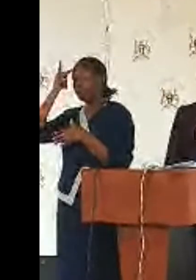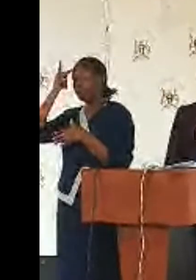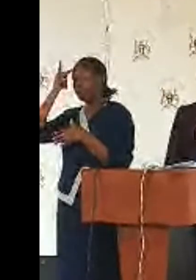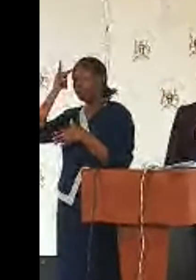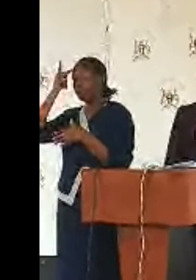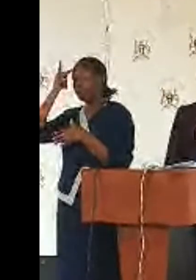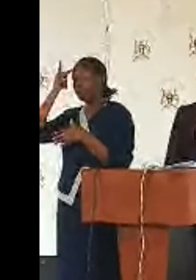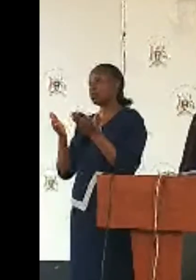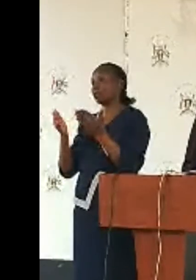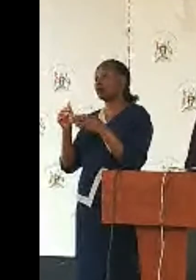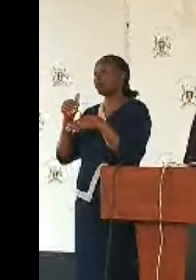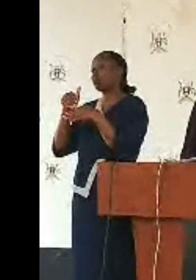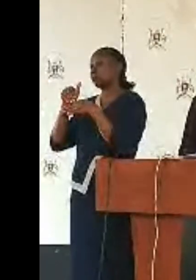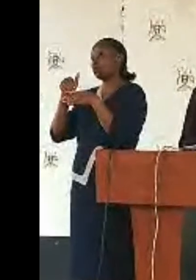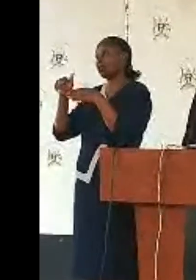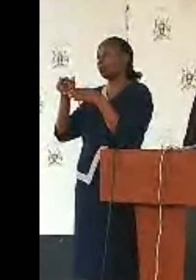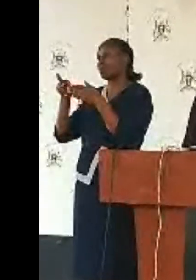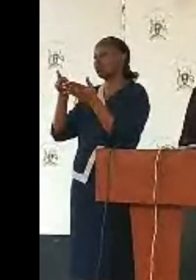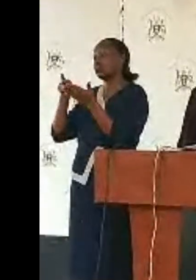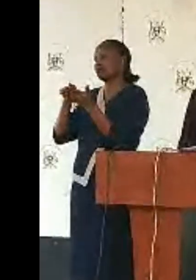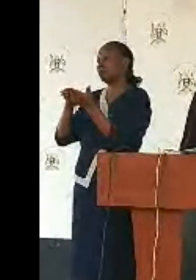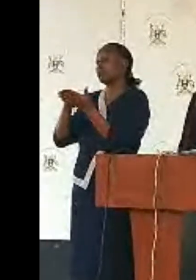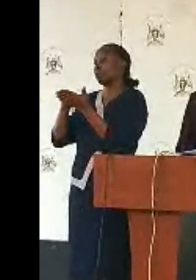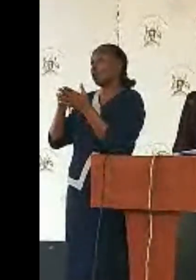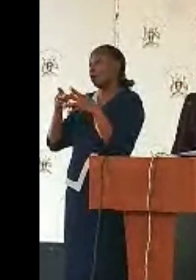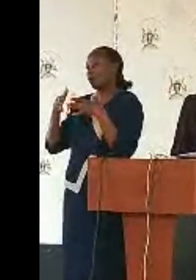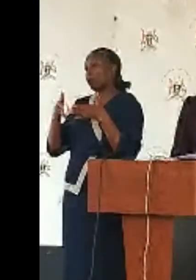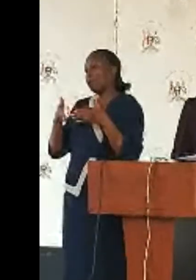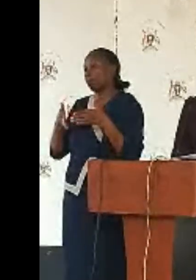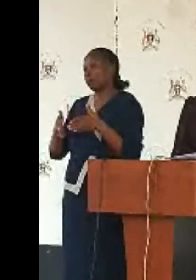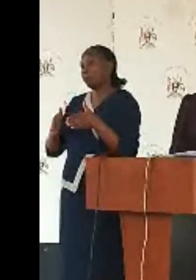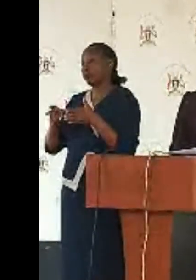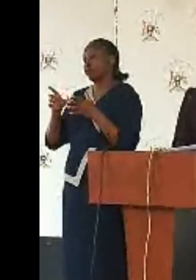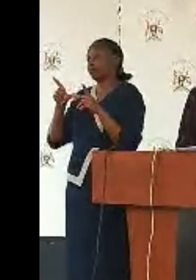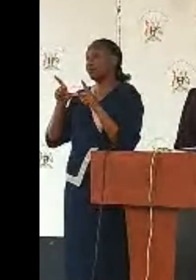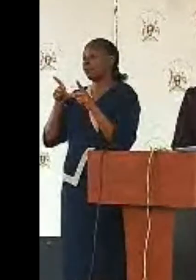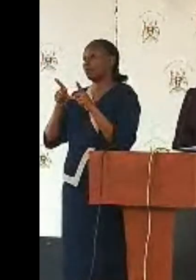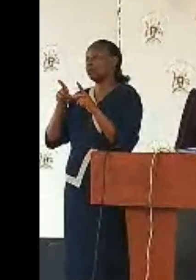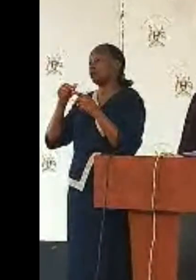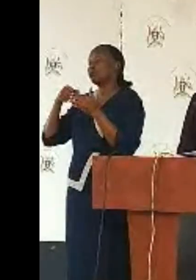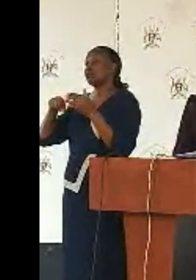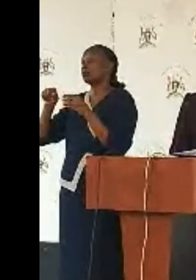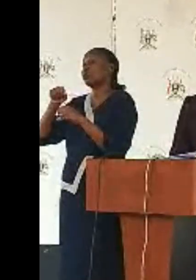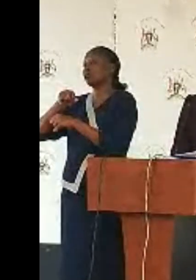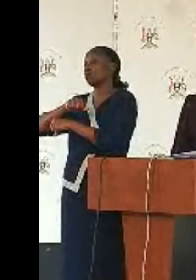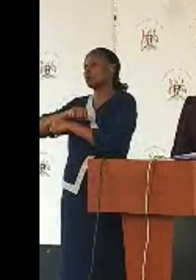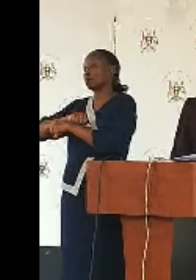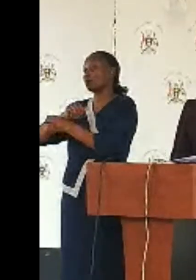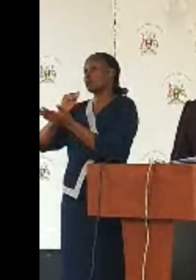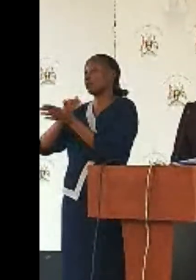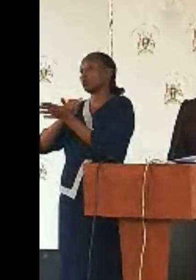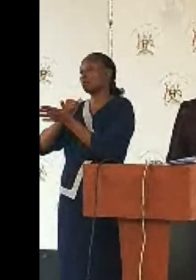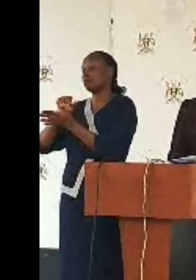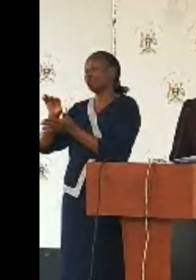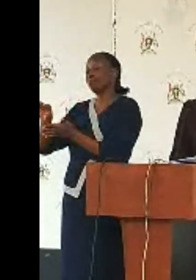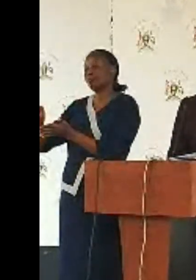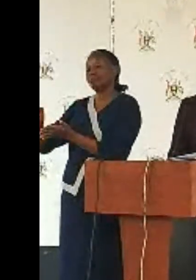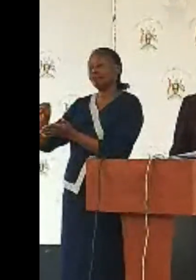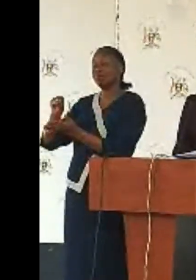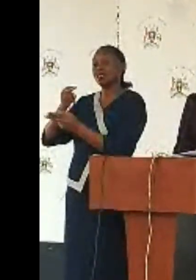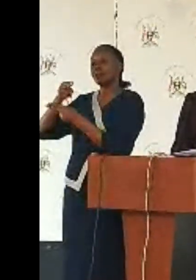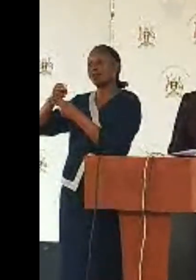okubanga bawaayo registration certificate oba birth certificate eri amasomero, kubanga kuno kwe gasuubira okujja amannya